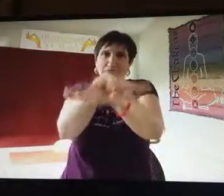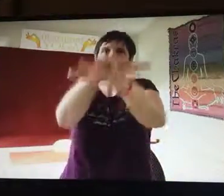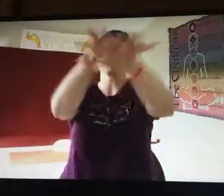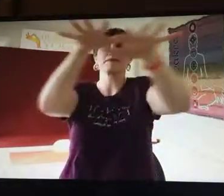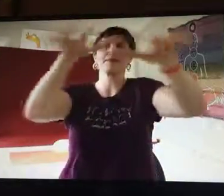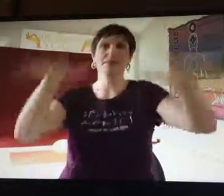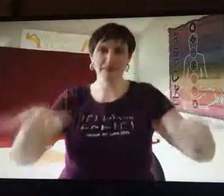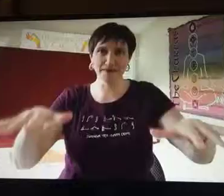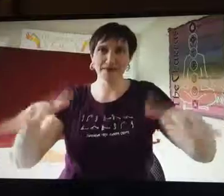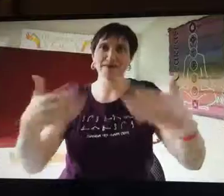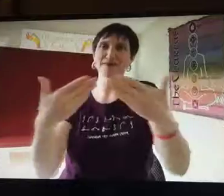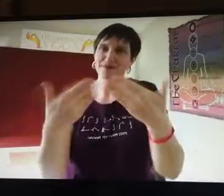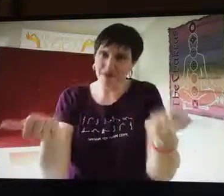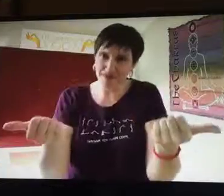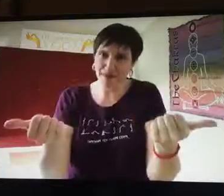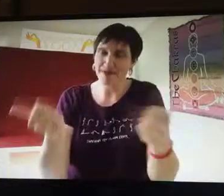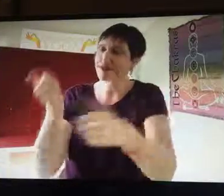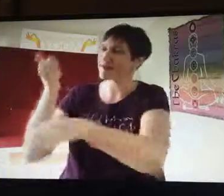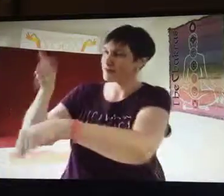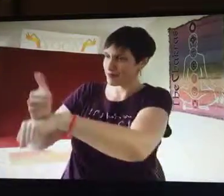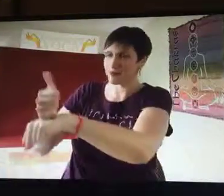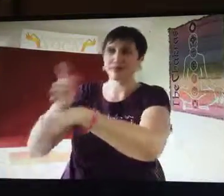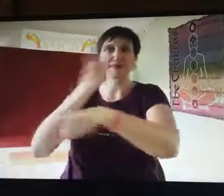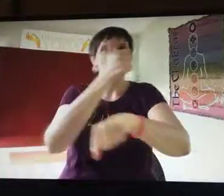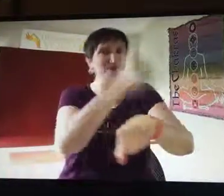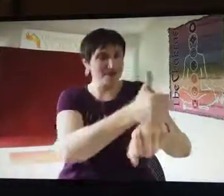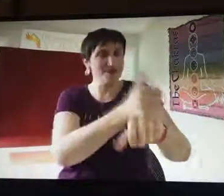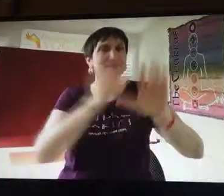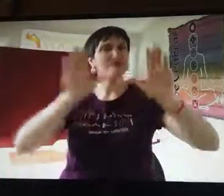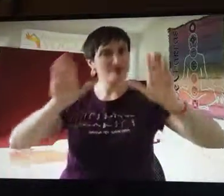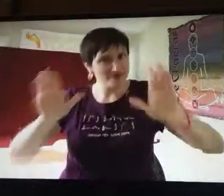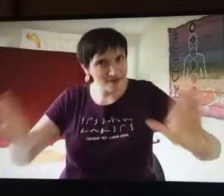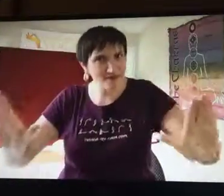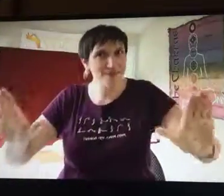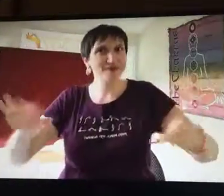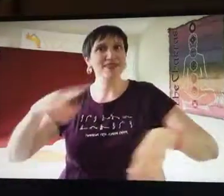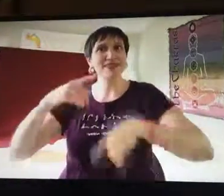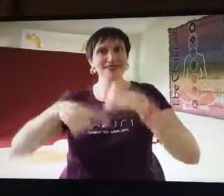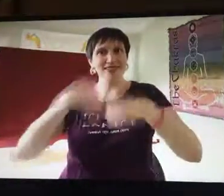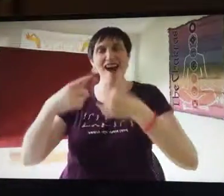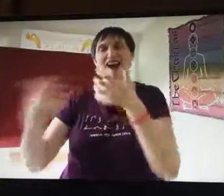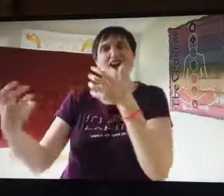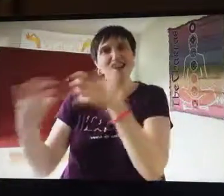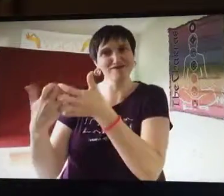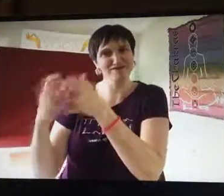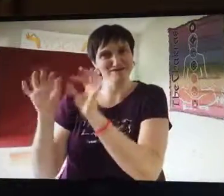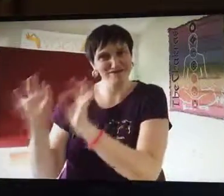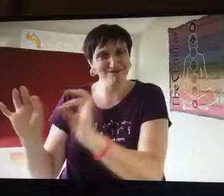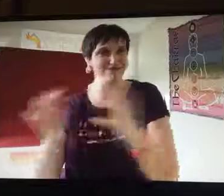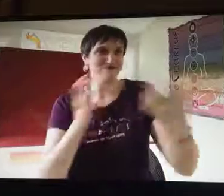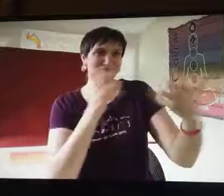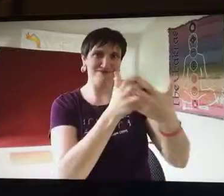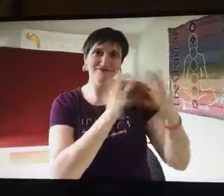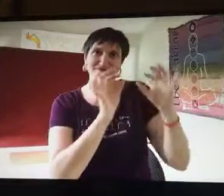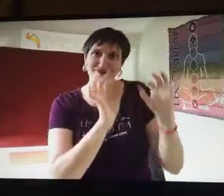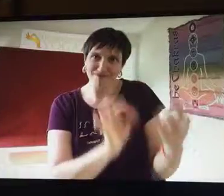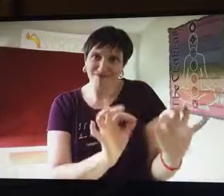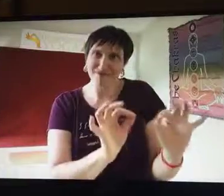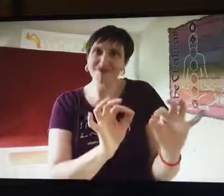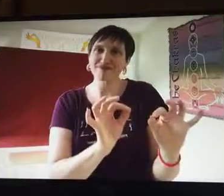It's time to separate them. There's yoga and there's meditation. They're different. One sign should match the other, and one